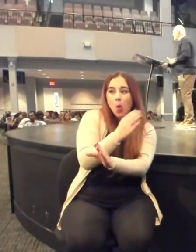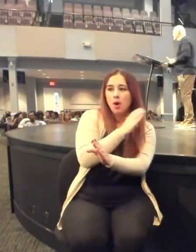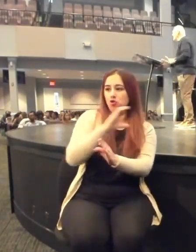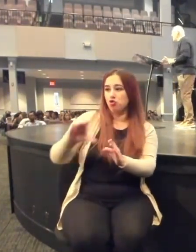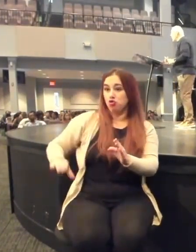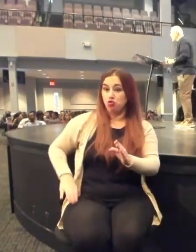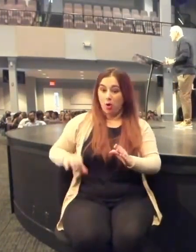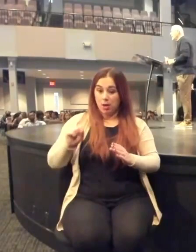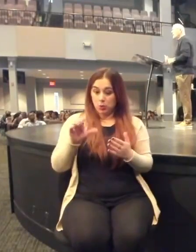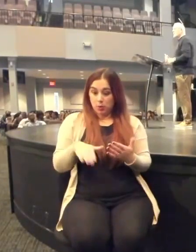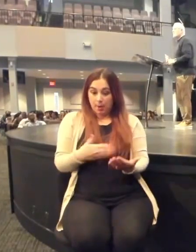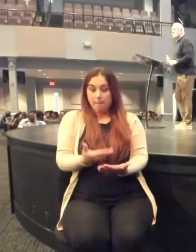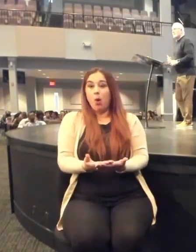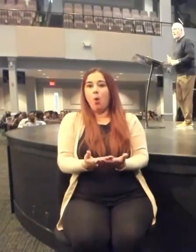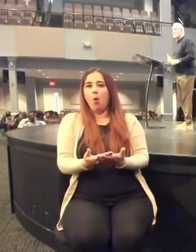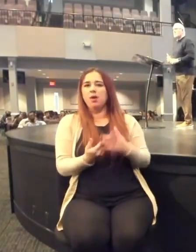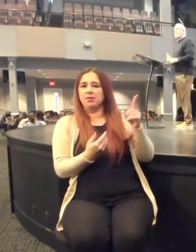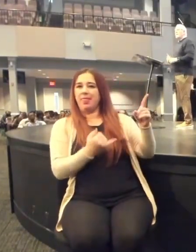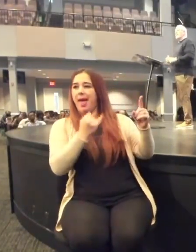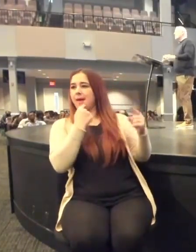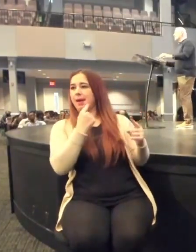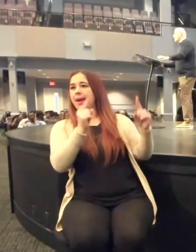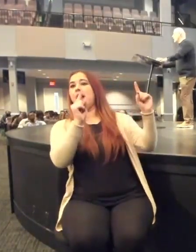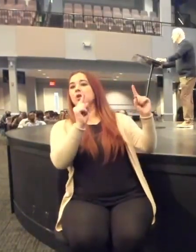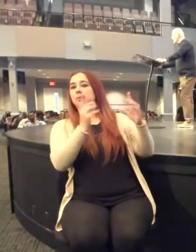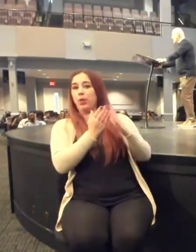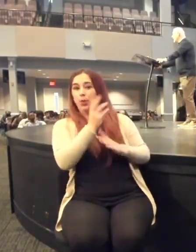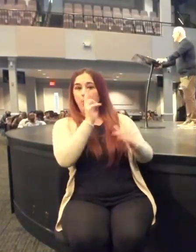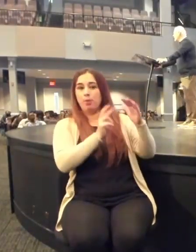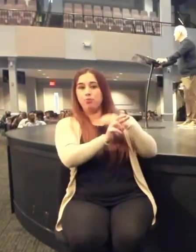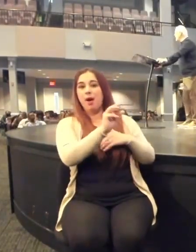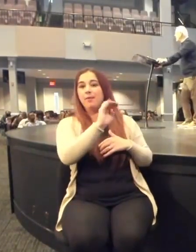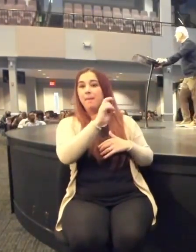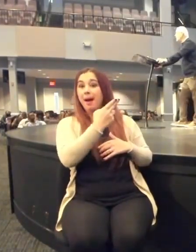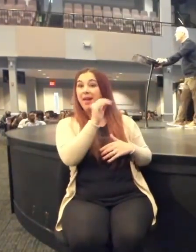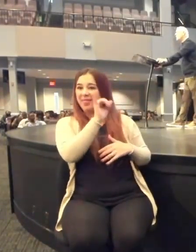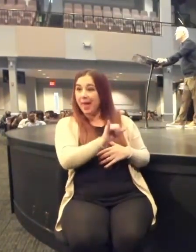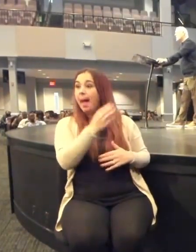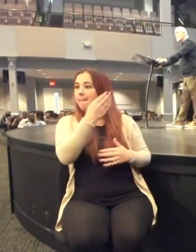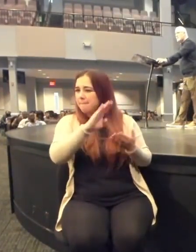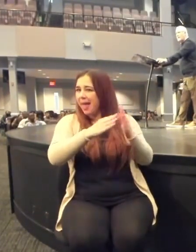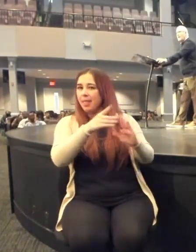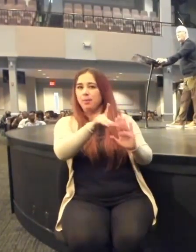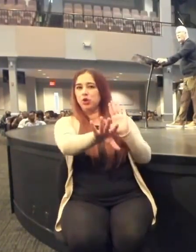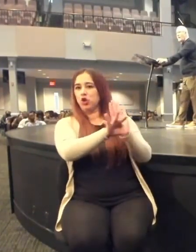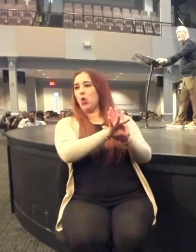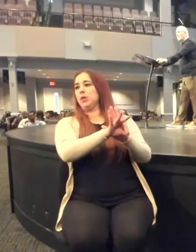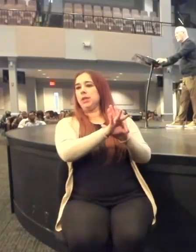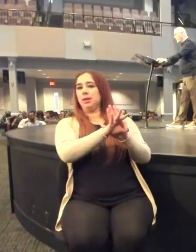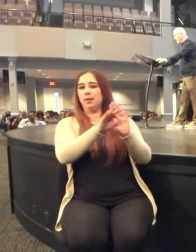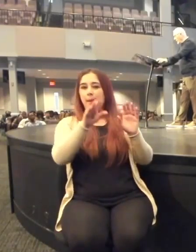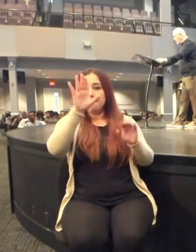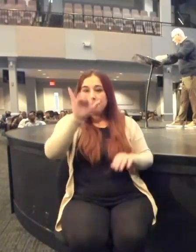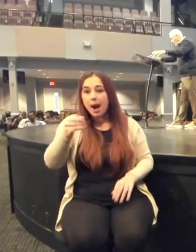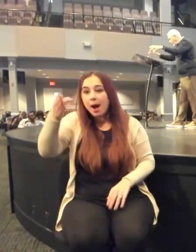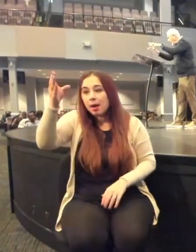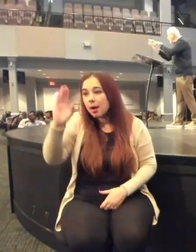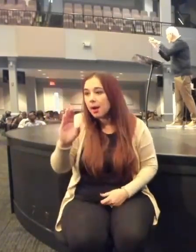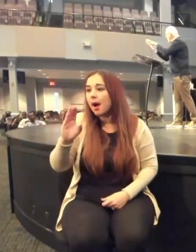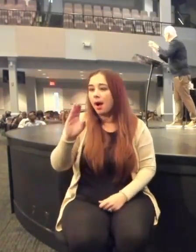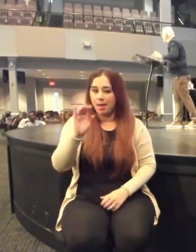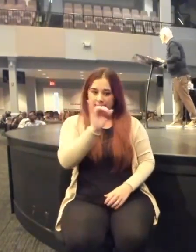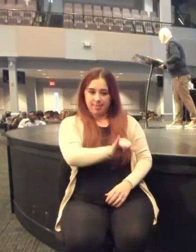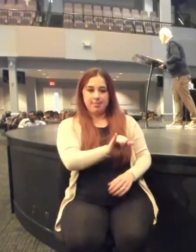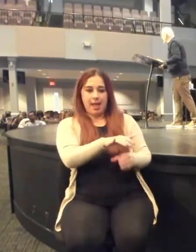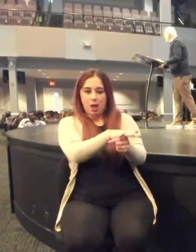Christ was born, there's this announcement through the prophet Micah that Bethlehem, you've been chosen by God. From your